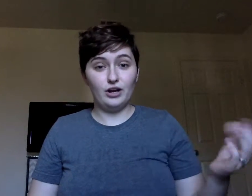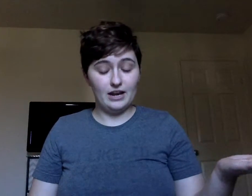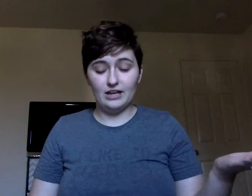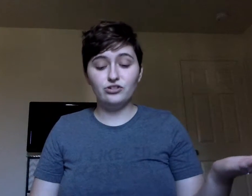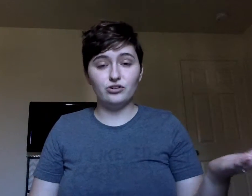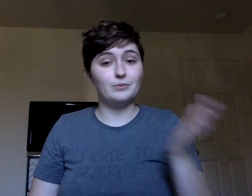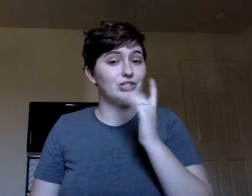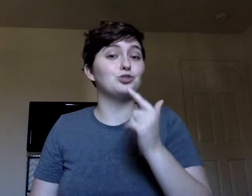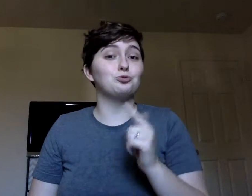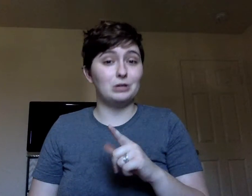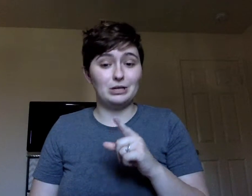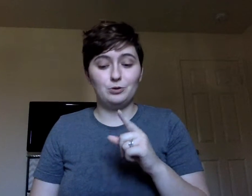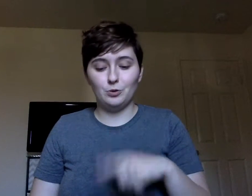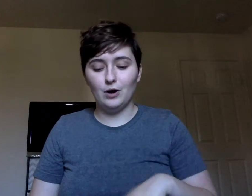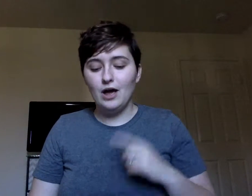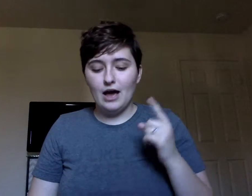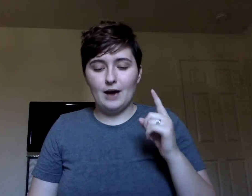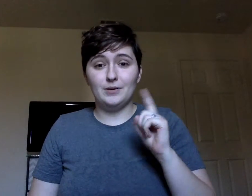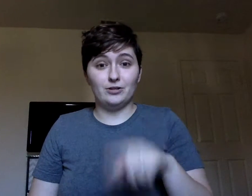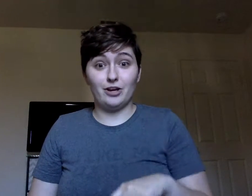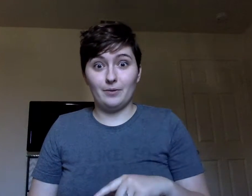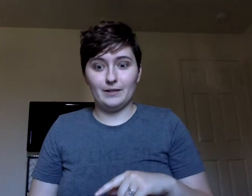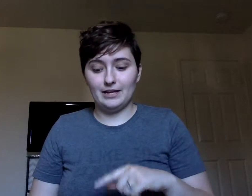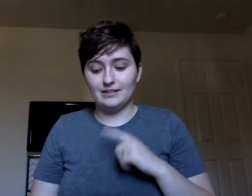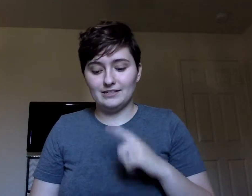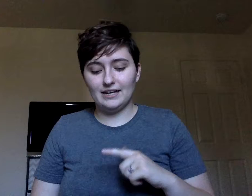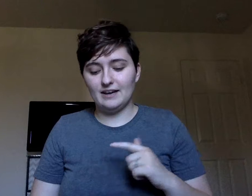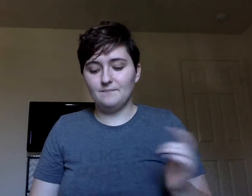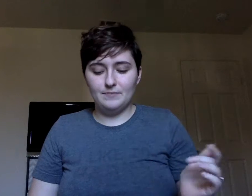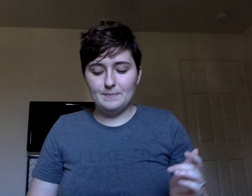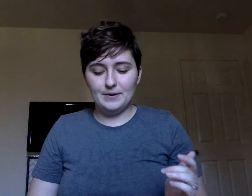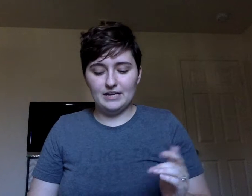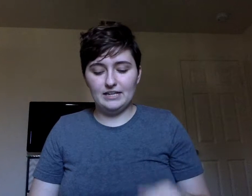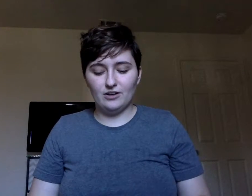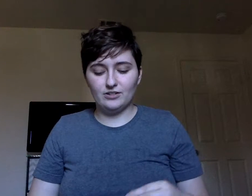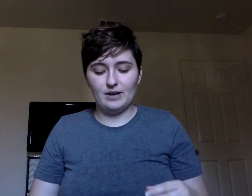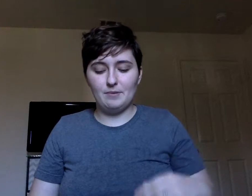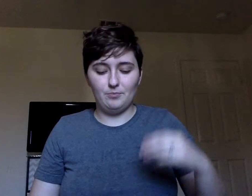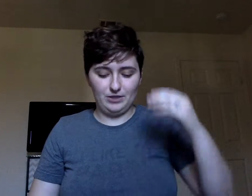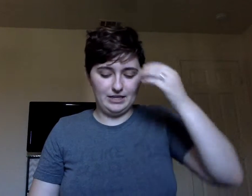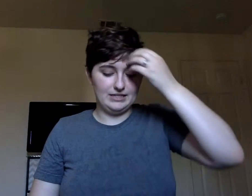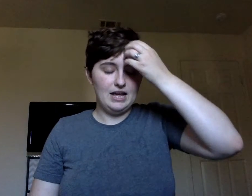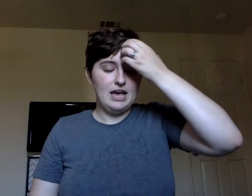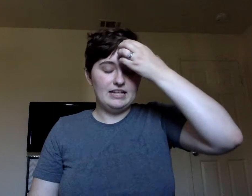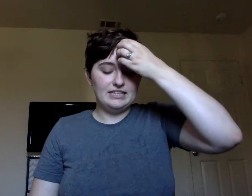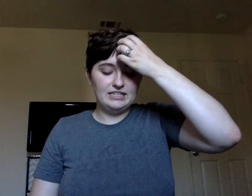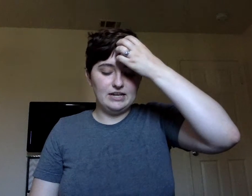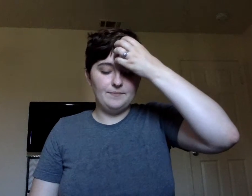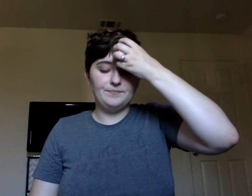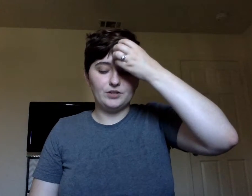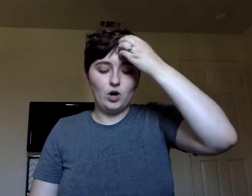in history, which is really cool, and I'll talk about that in a second. But he also came up with this system